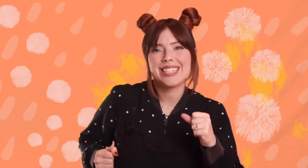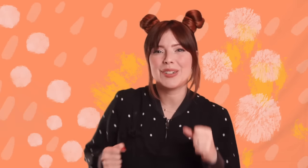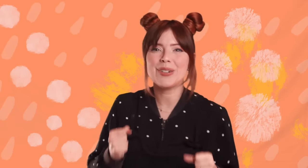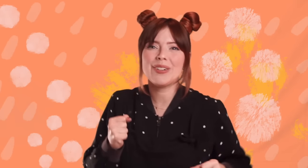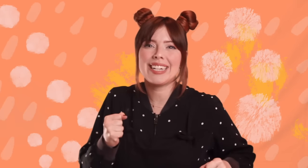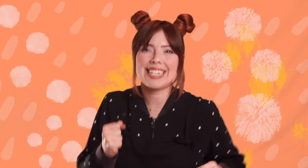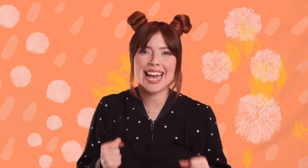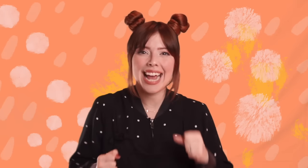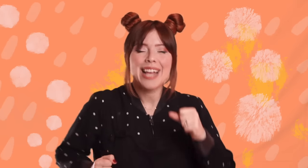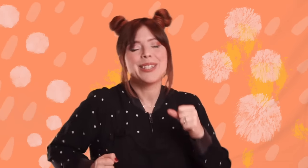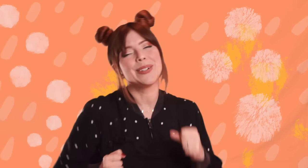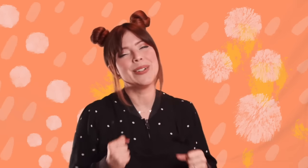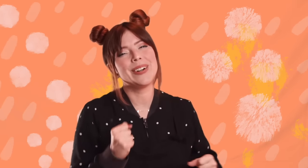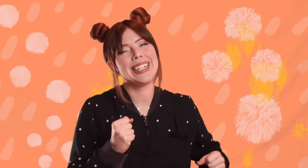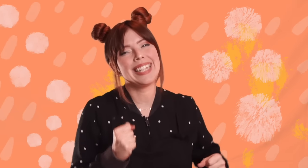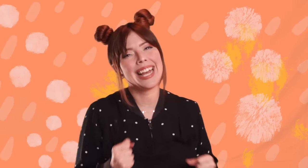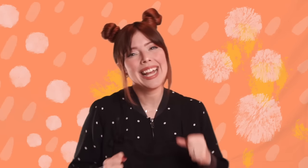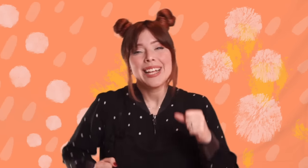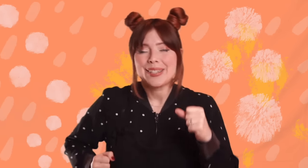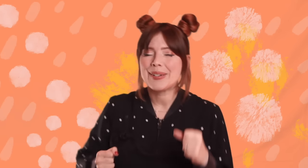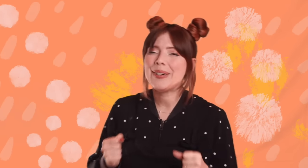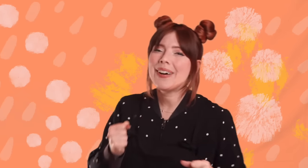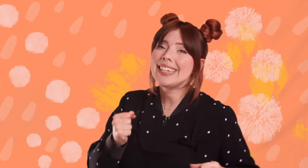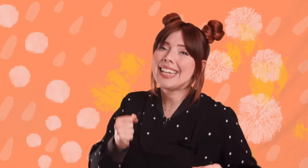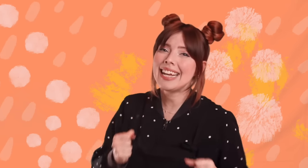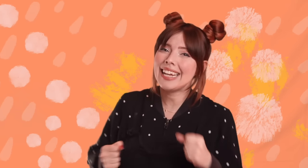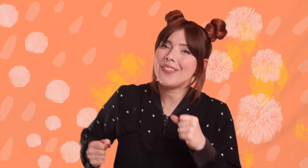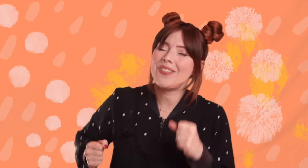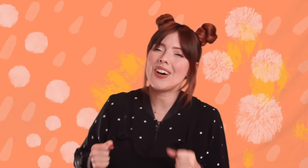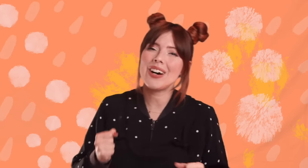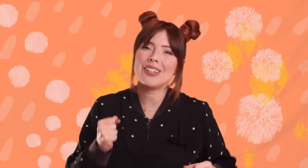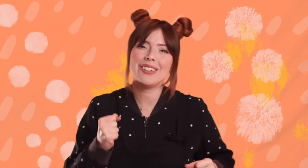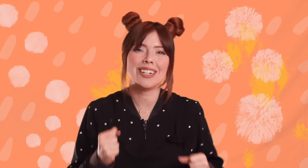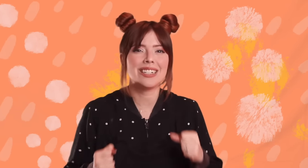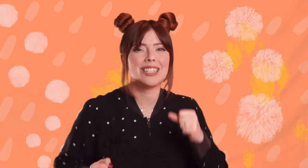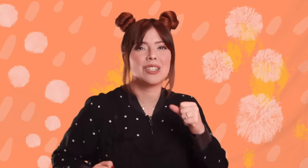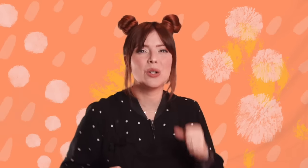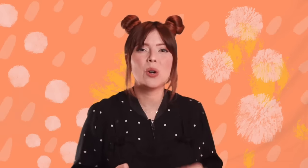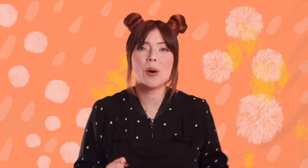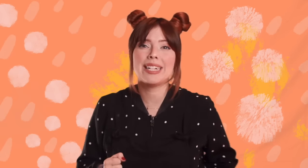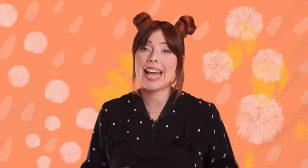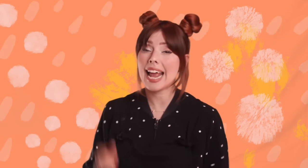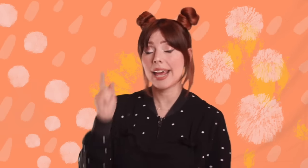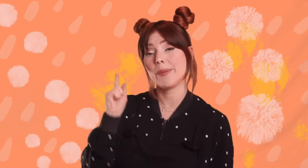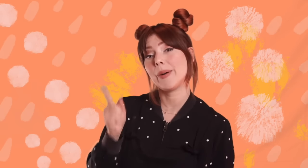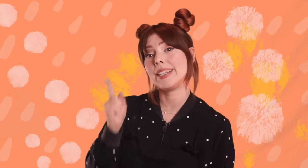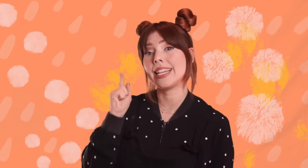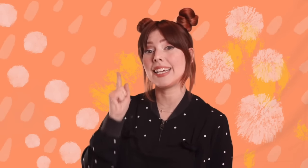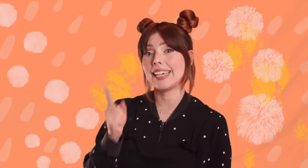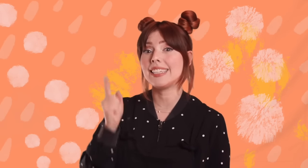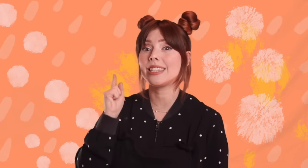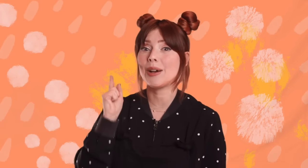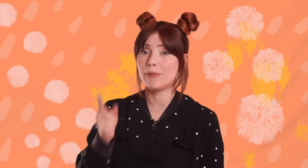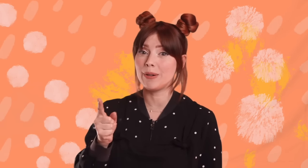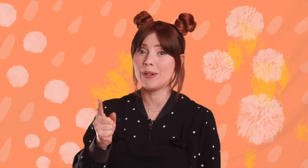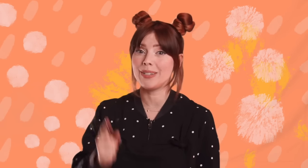school one day, school one day, school one day. He followed her to school one day, it was against the rules.